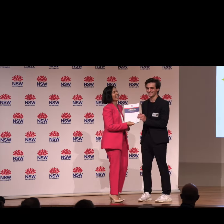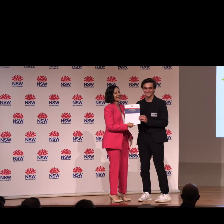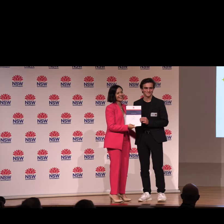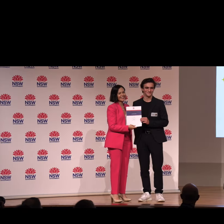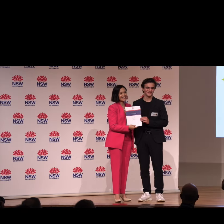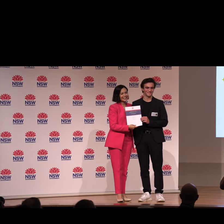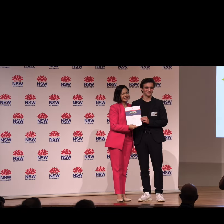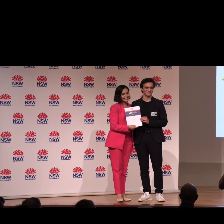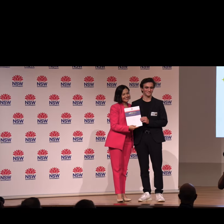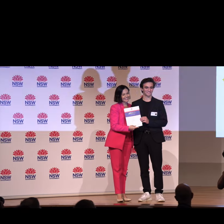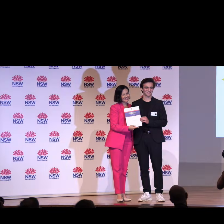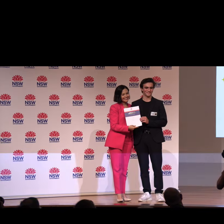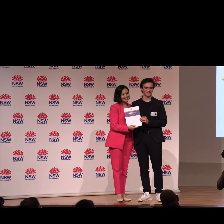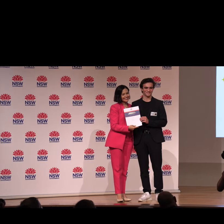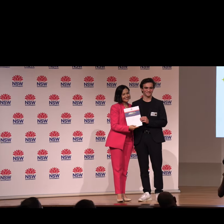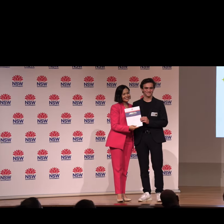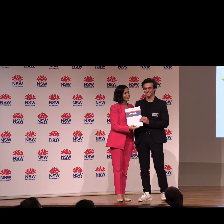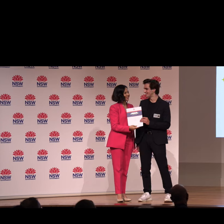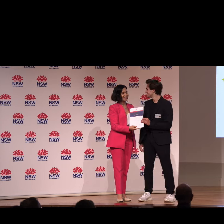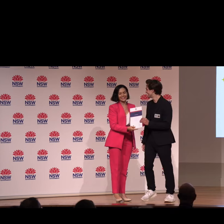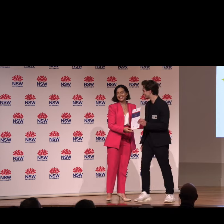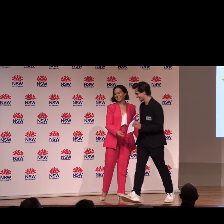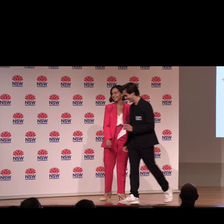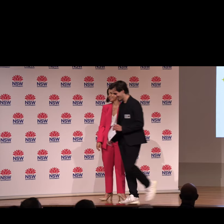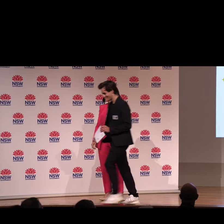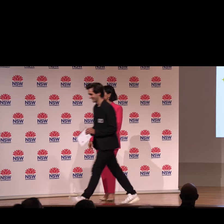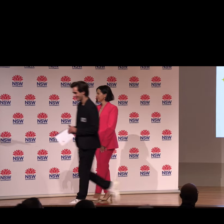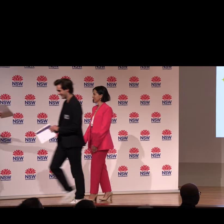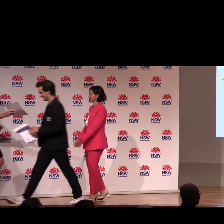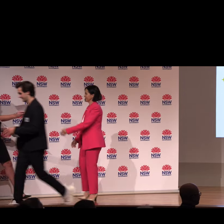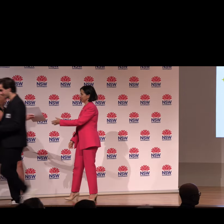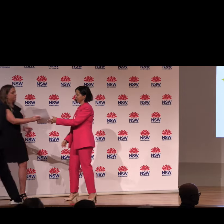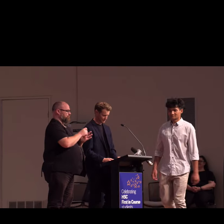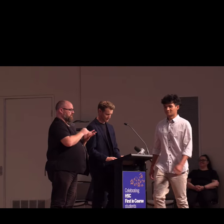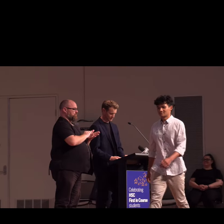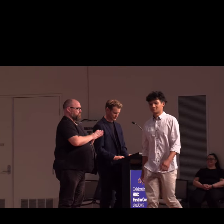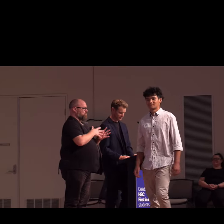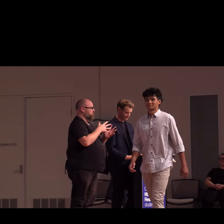English Standard, Nicholas Bradshaw, Barker College.